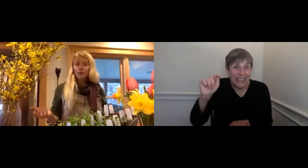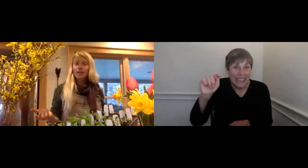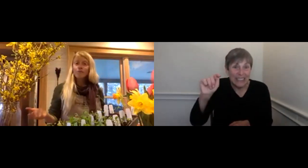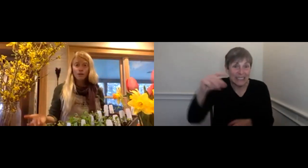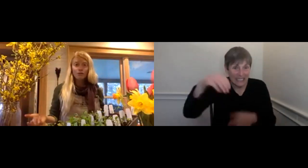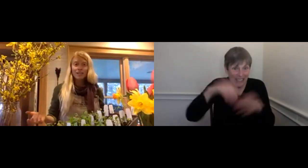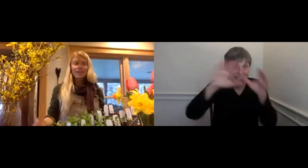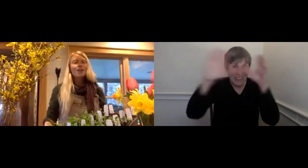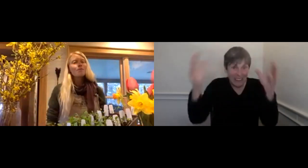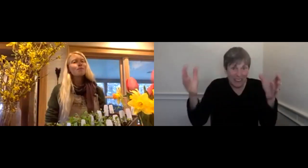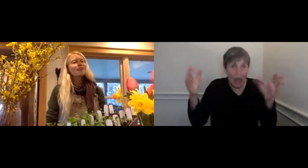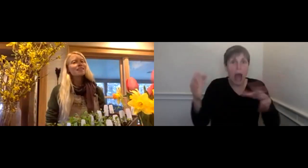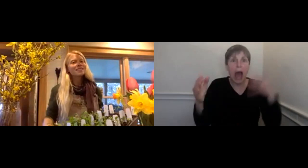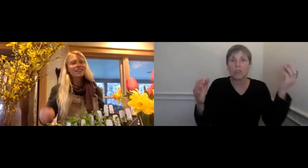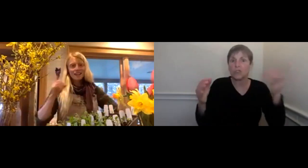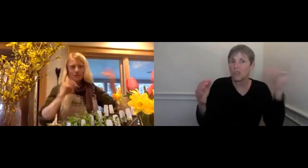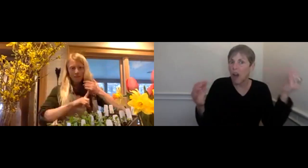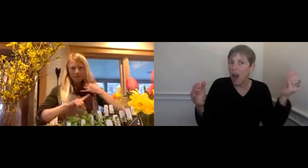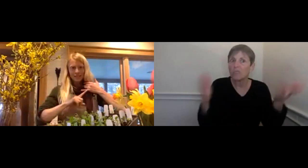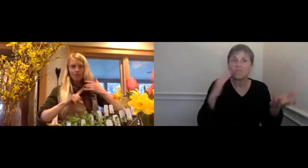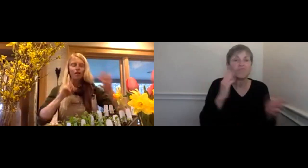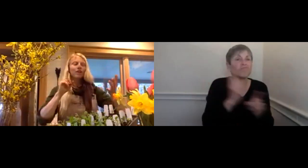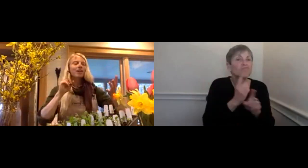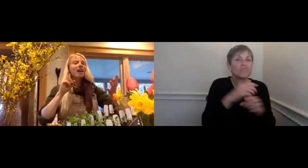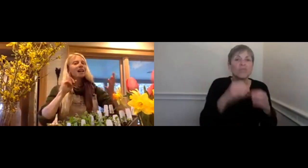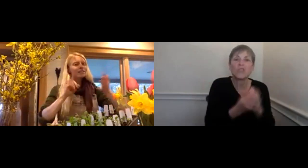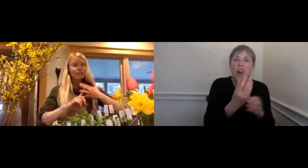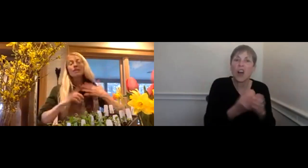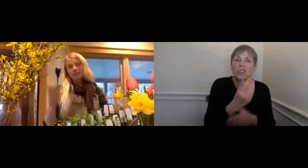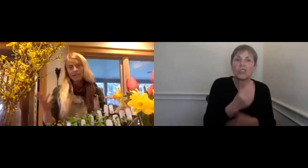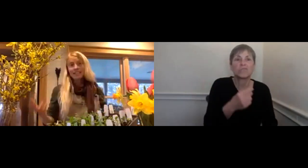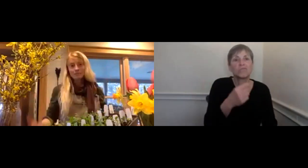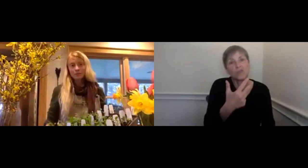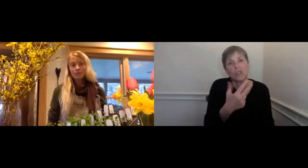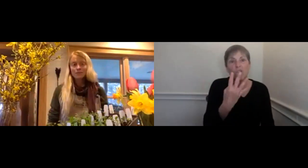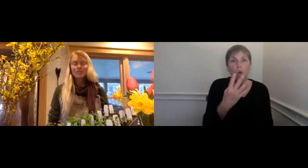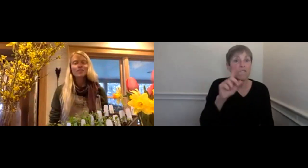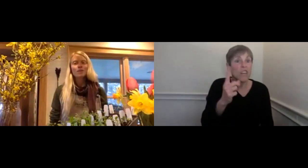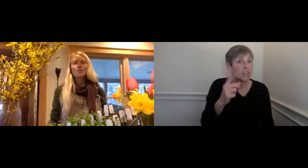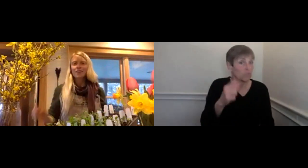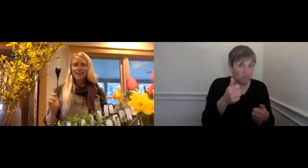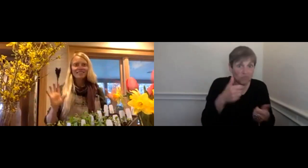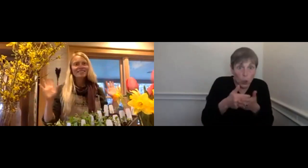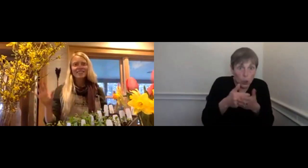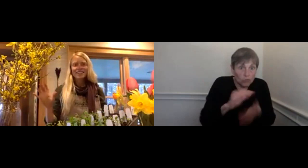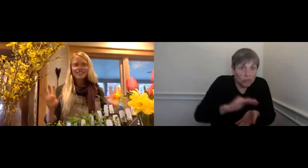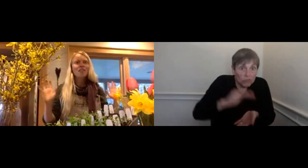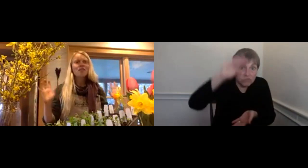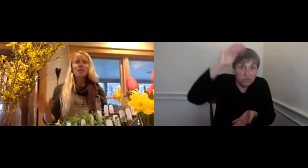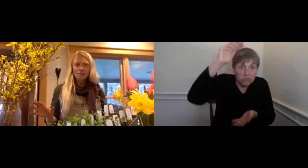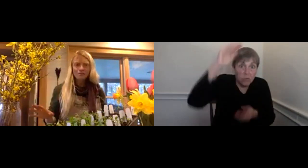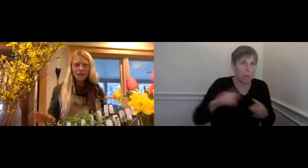be 3 and 4 feet, but significantly smaller and significantly less blooms. So yes,